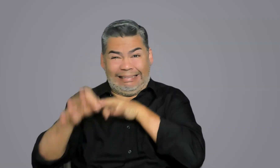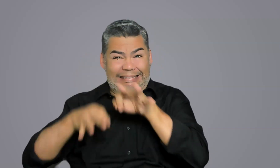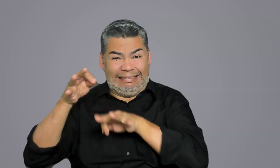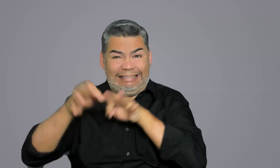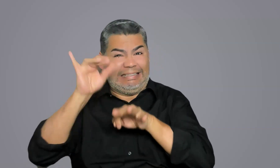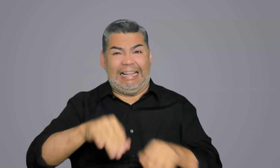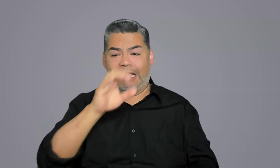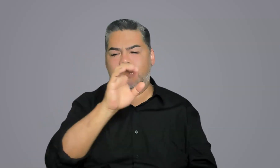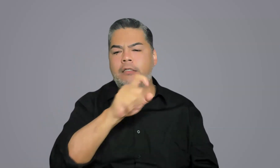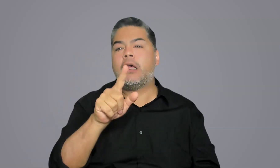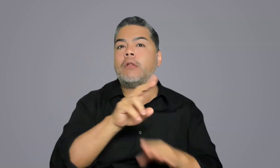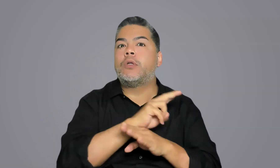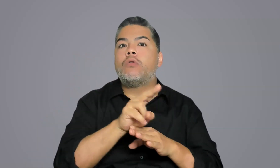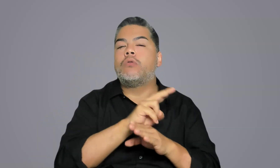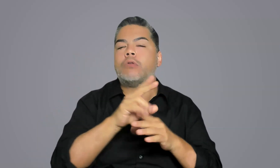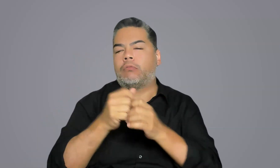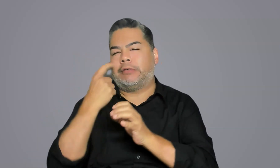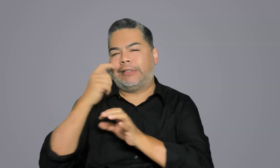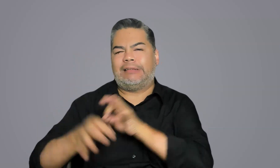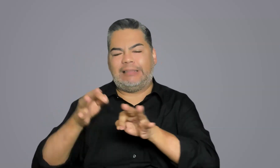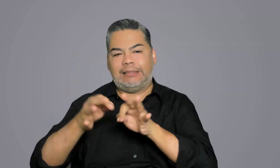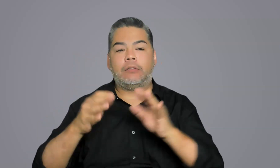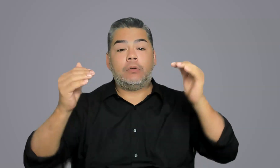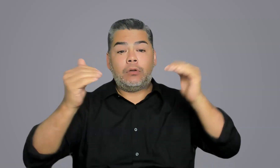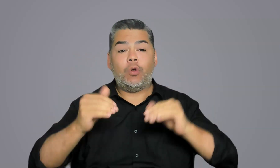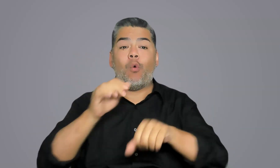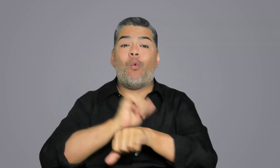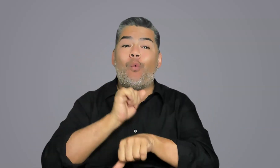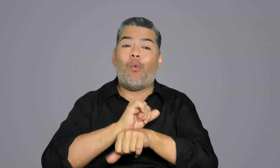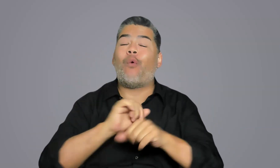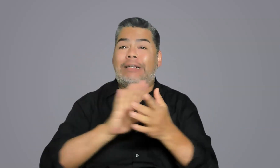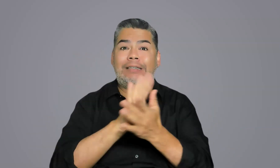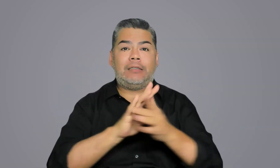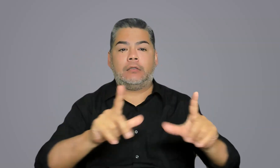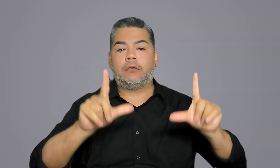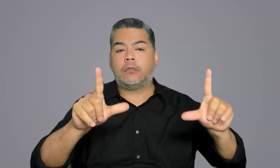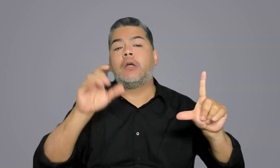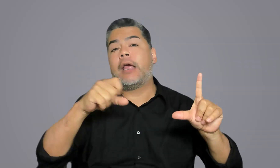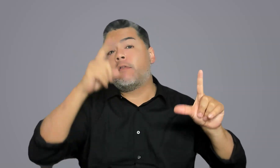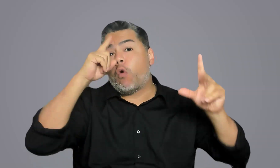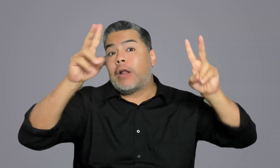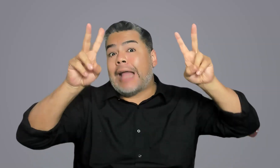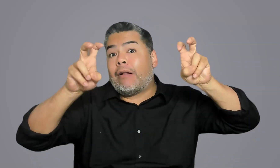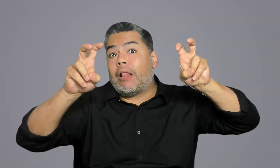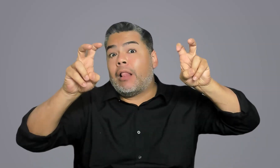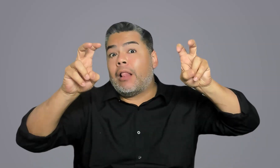used. But on any worksheet, cell A1 can also be used for the title of the table that follows. So it very much depends on how